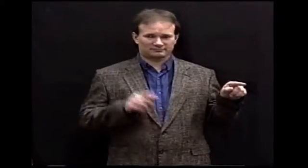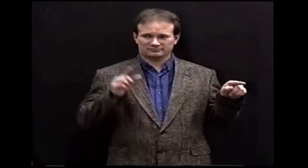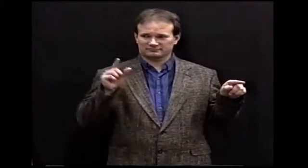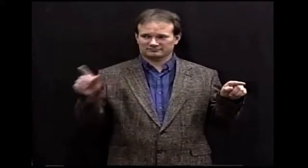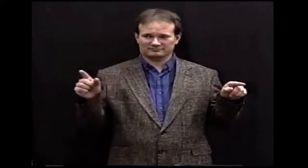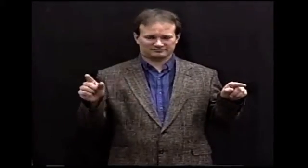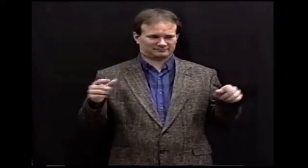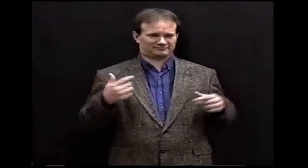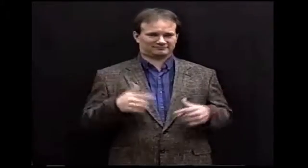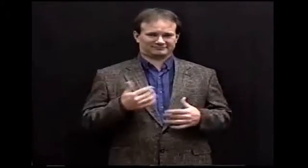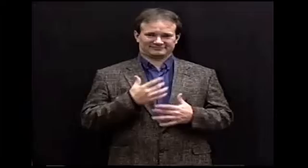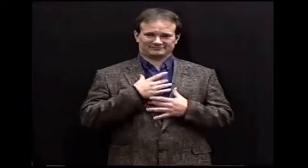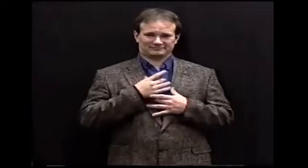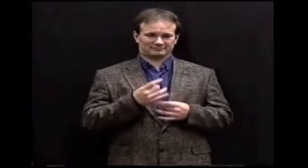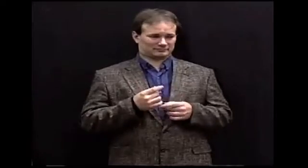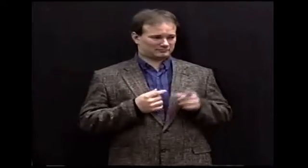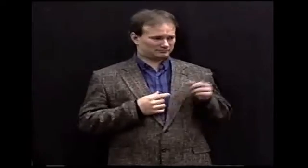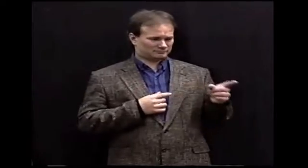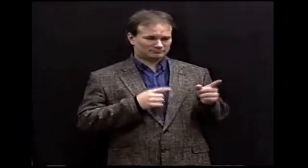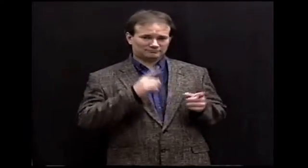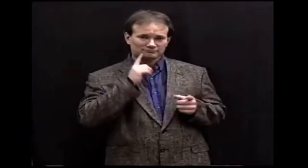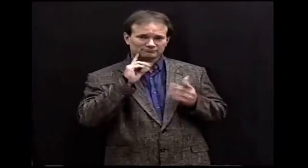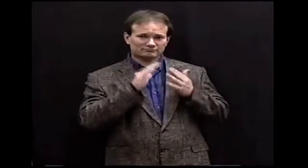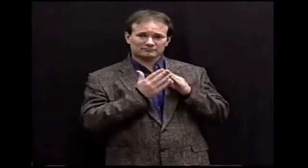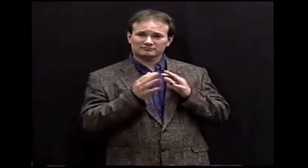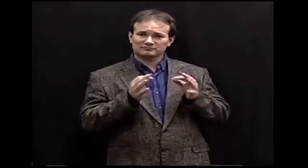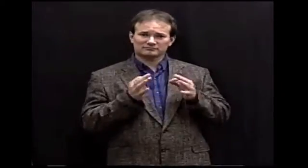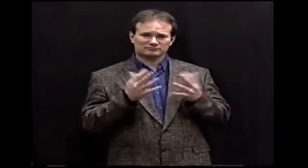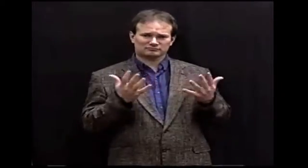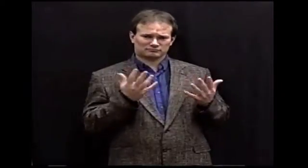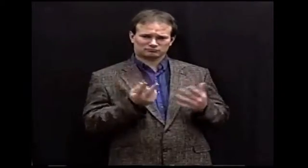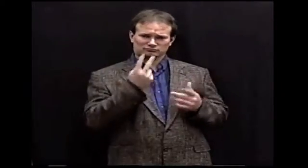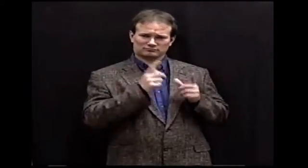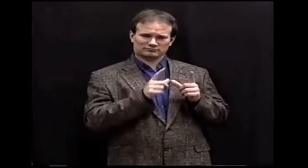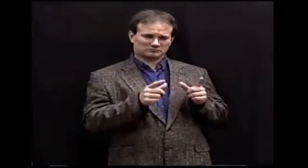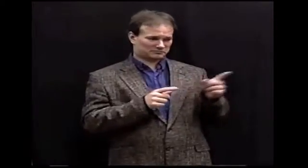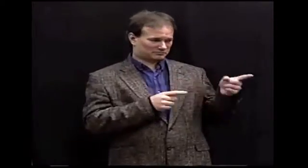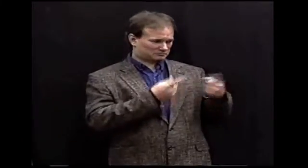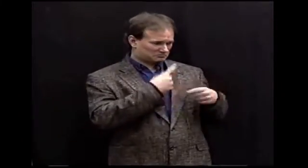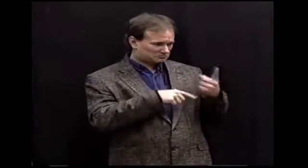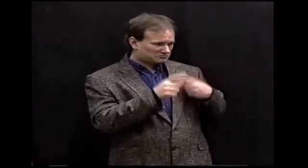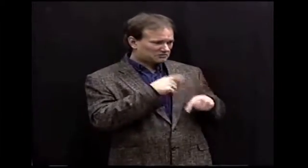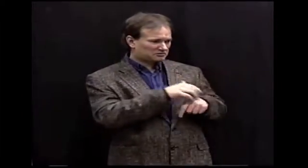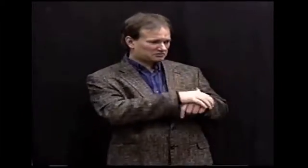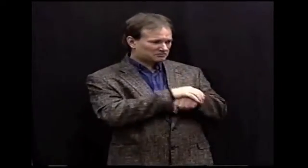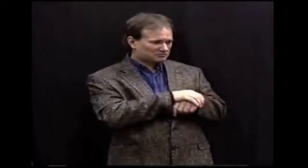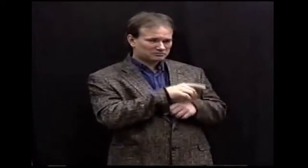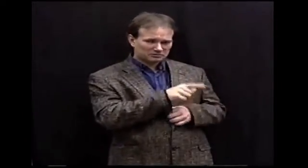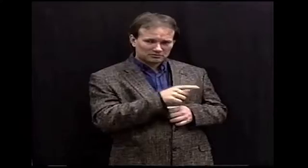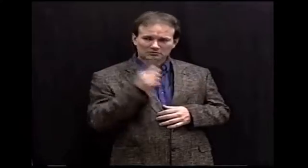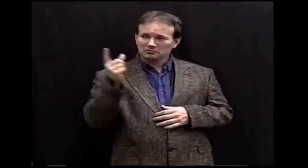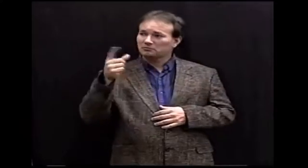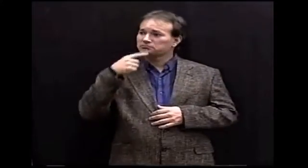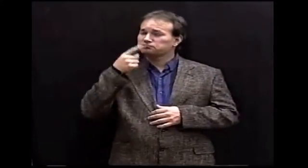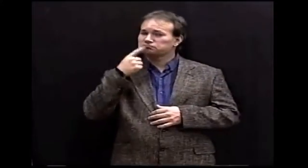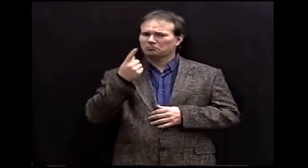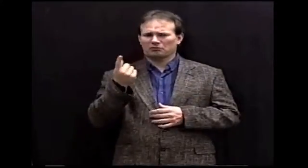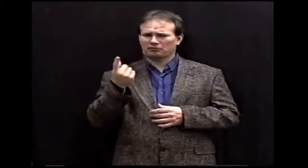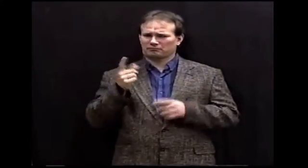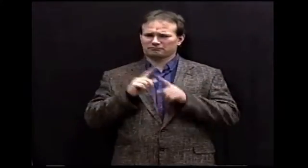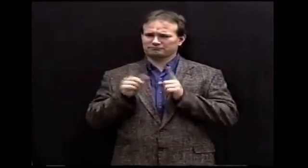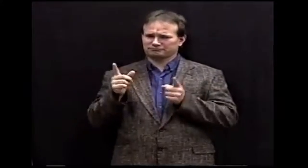It's interesting to see how the deaf community describes bilingualism as knowing ASL and English, whereas people who aren't deaf describe it as knowing